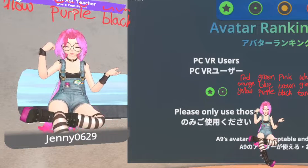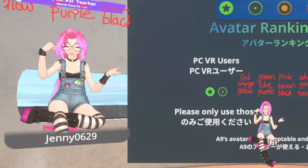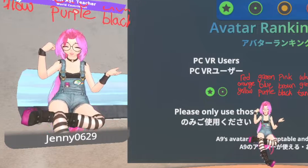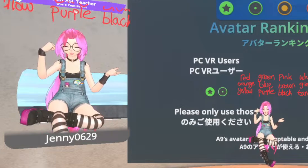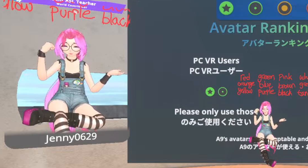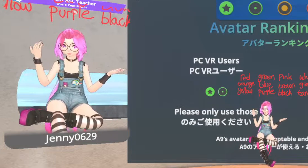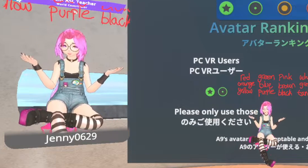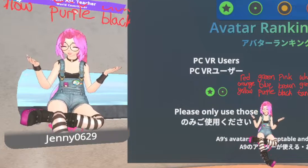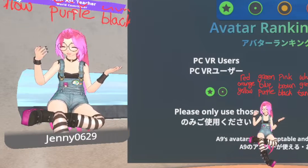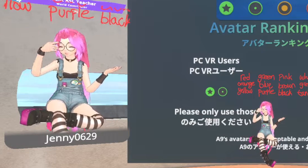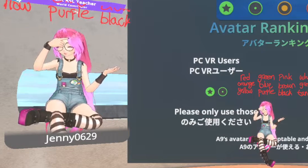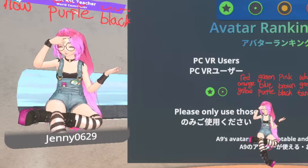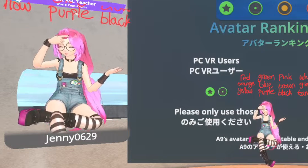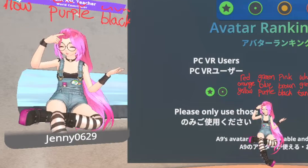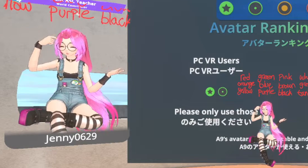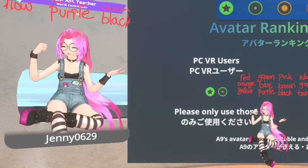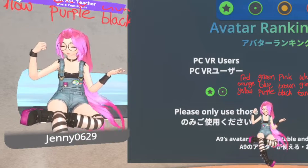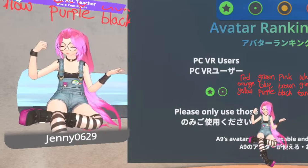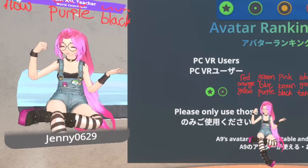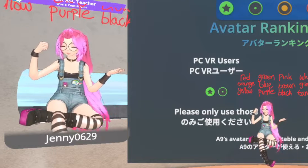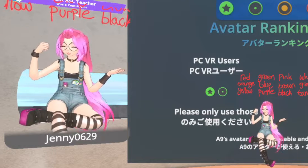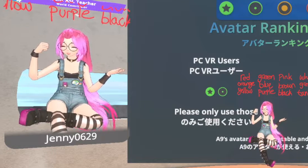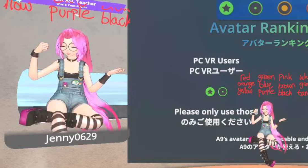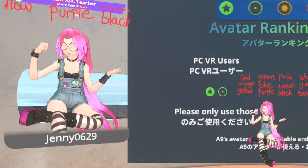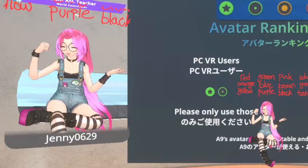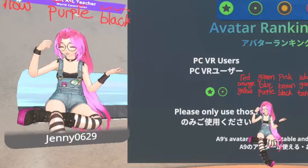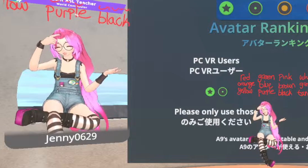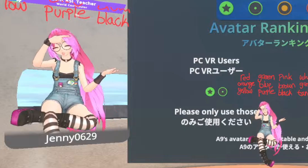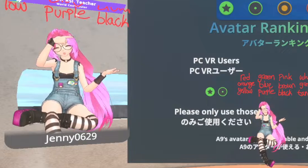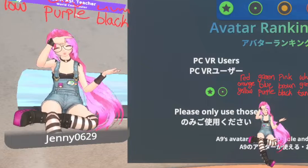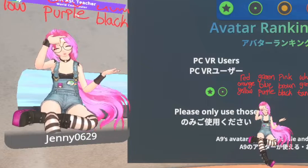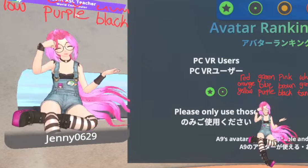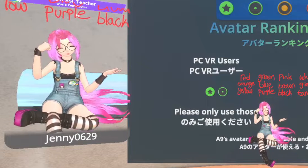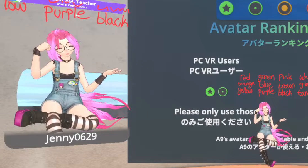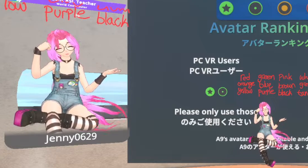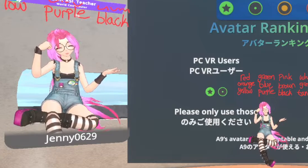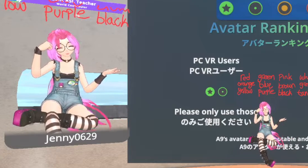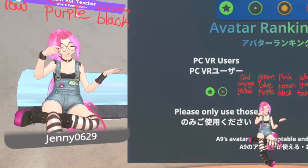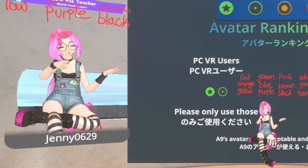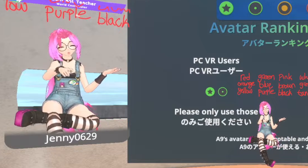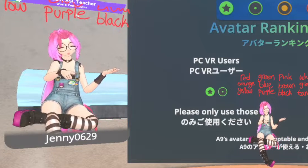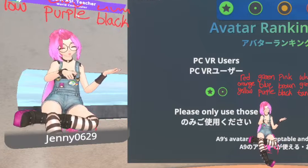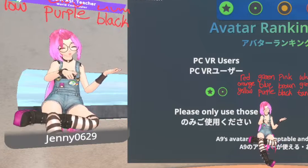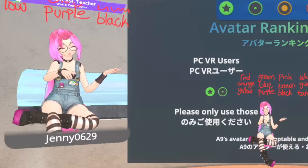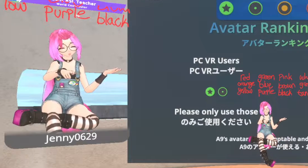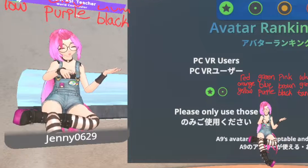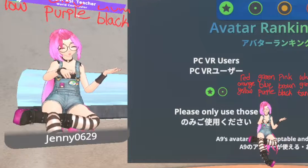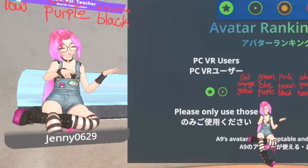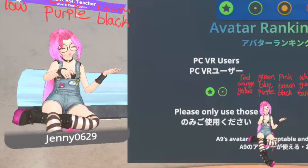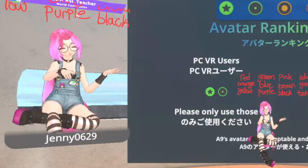I do that? What does that mean? Does anyone know what that means?